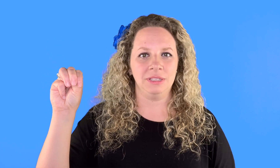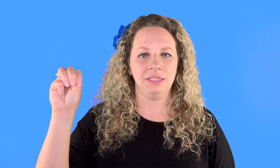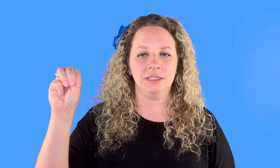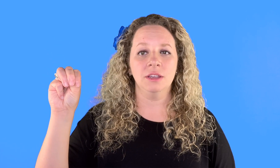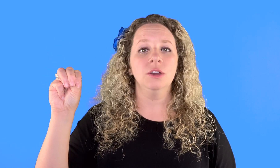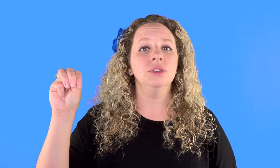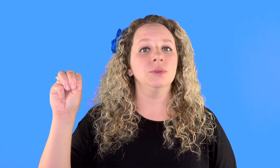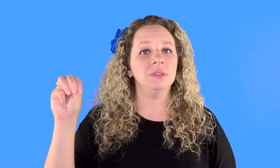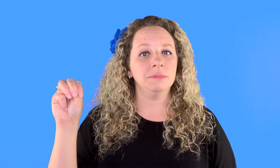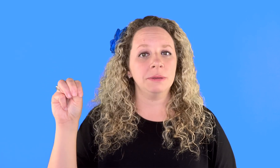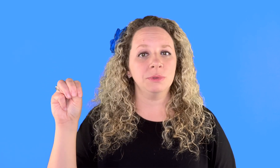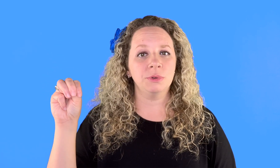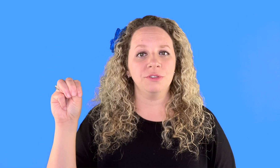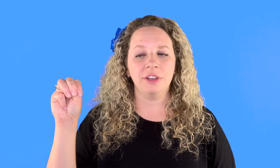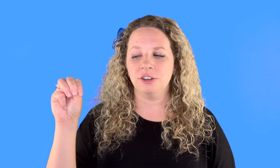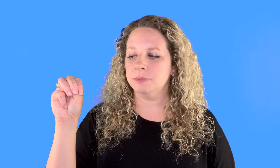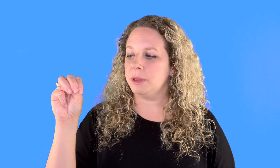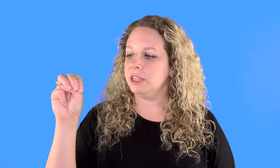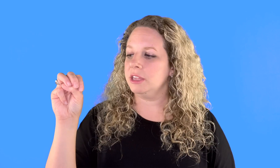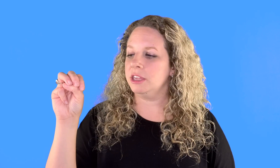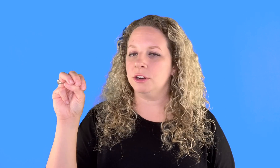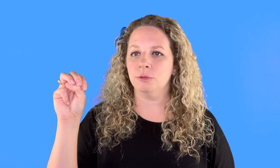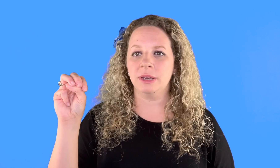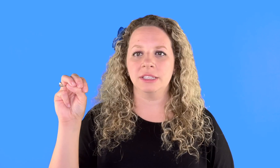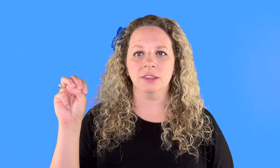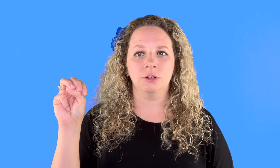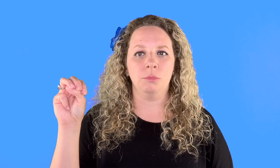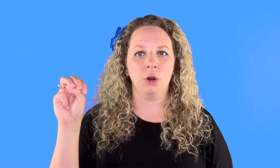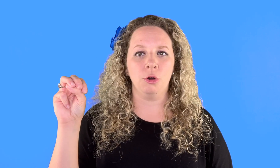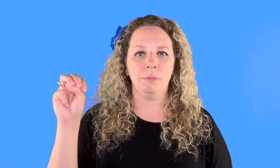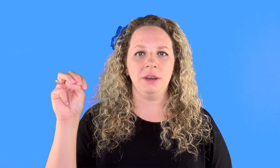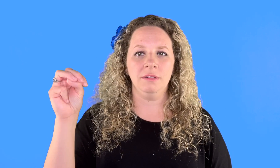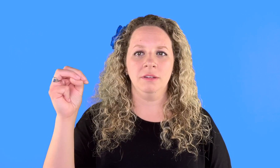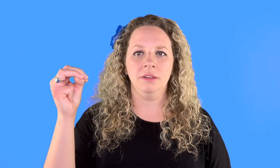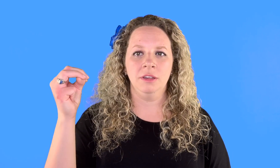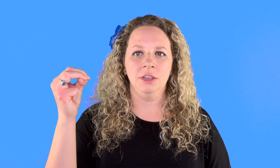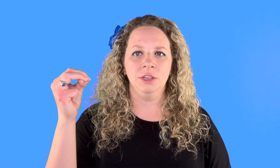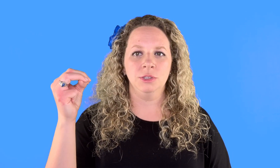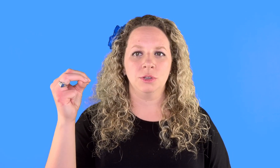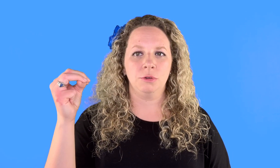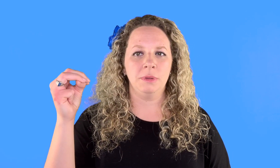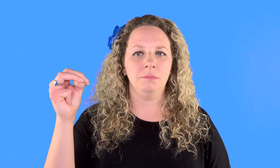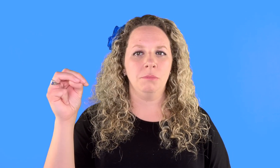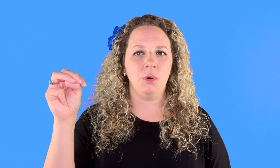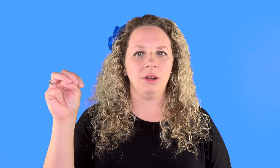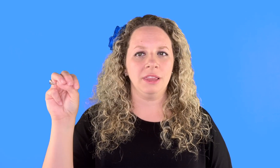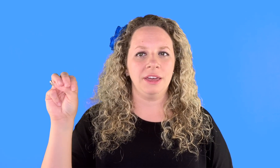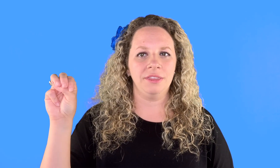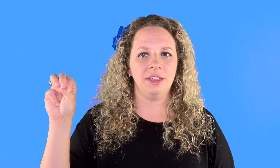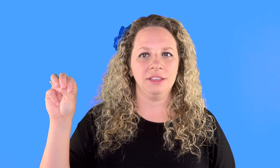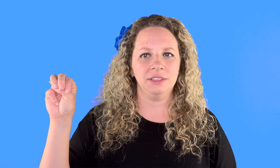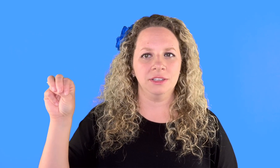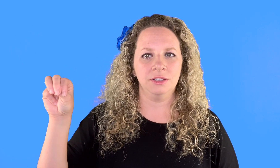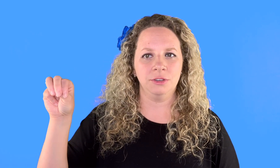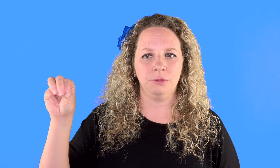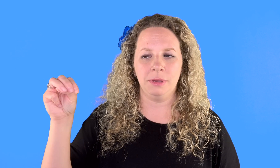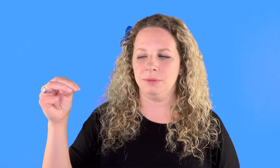mountains. So sometimes when you're fingerspelling, it'll rest a little more open. So it'll be more like this. You'll be able to see